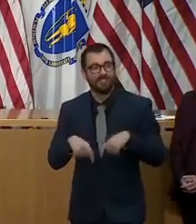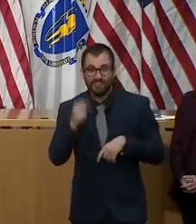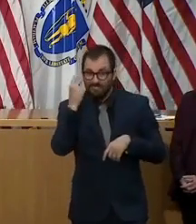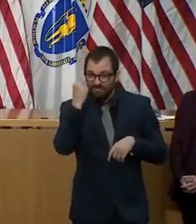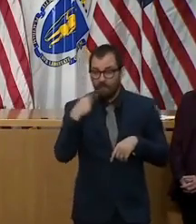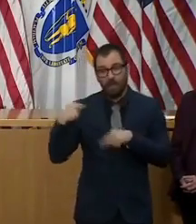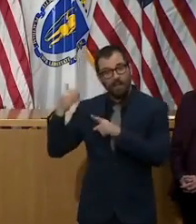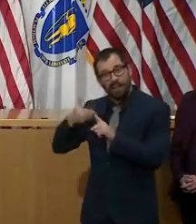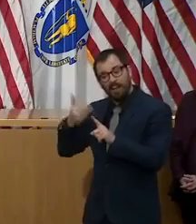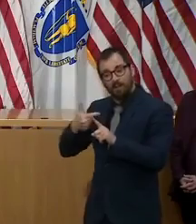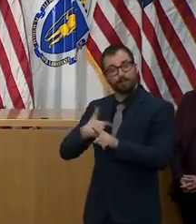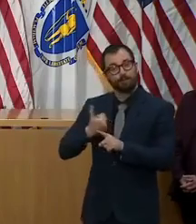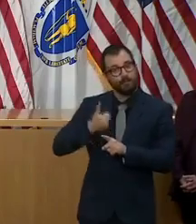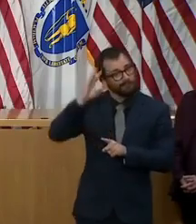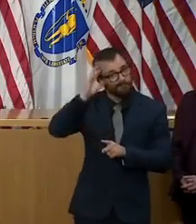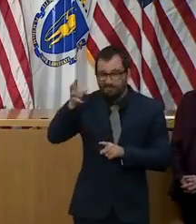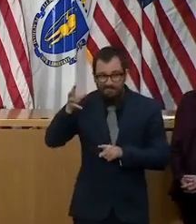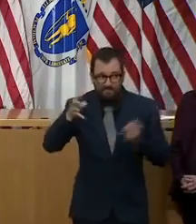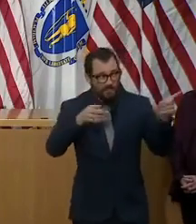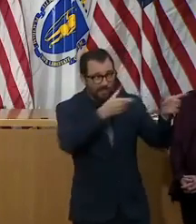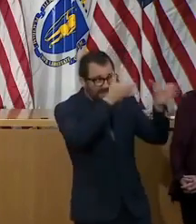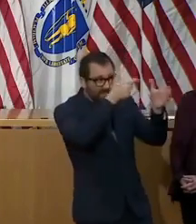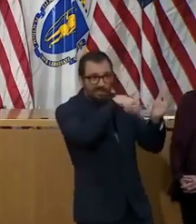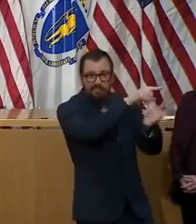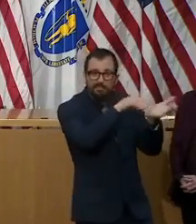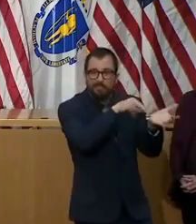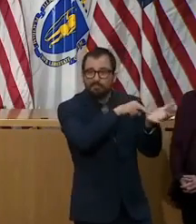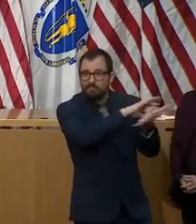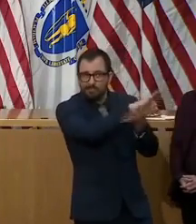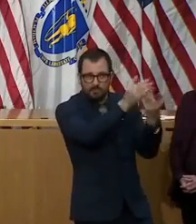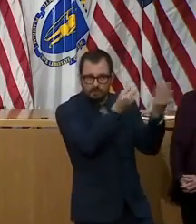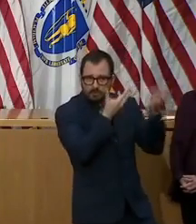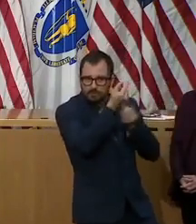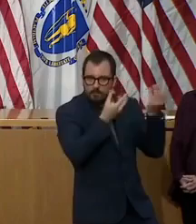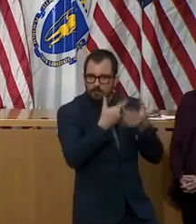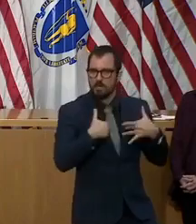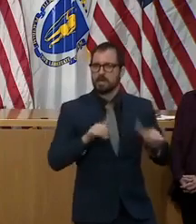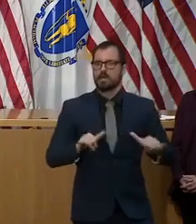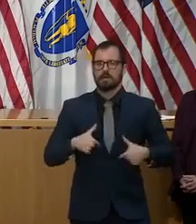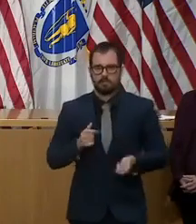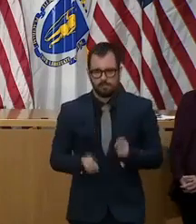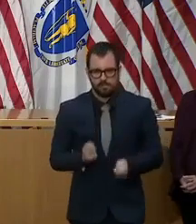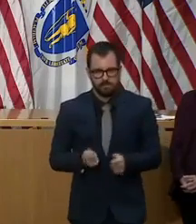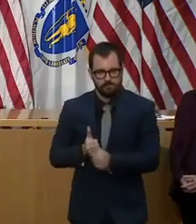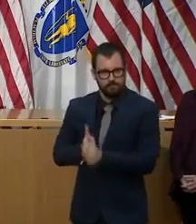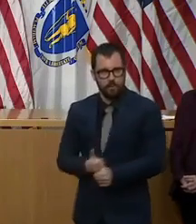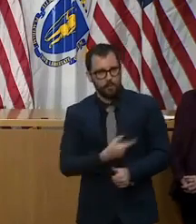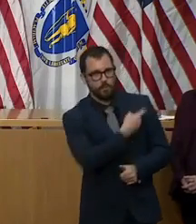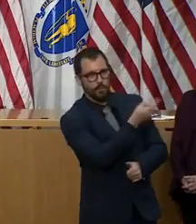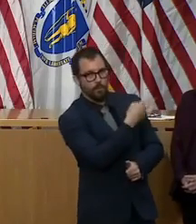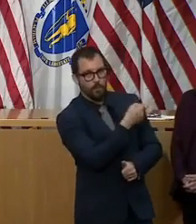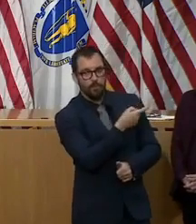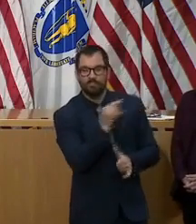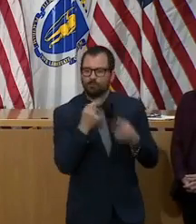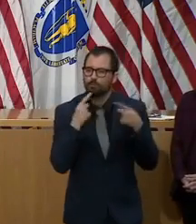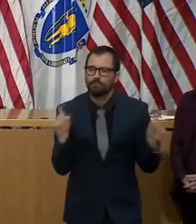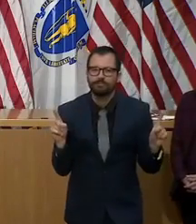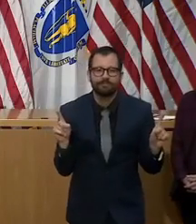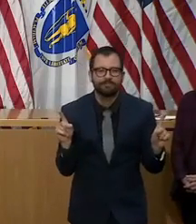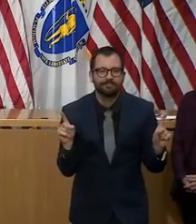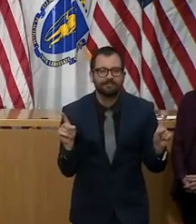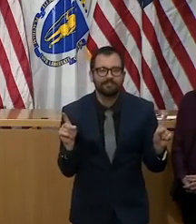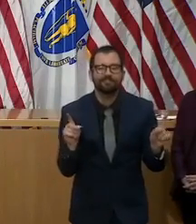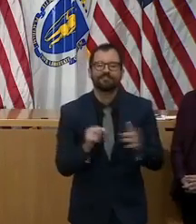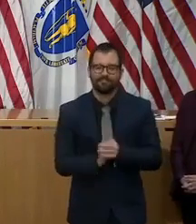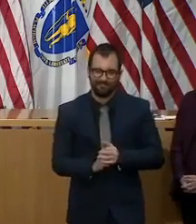and what we're able to begin planning with respect to reopening and how we carry out that process for Massachusetts is critically important, and